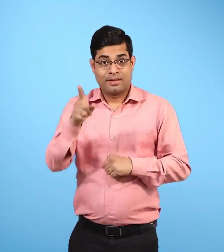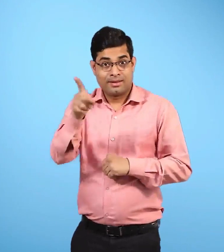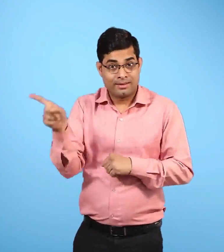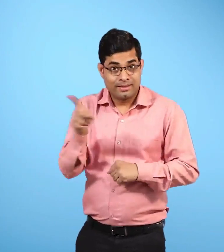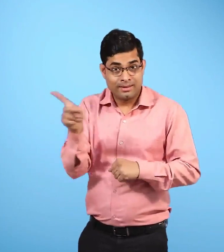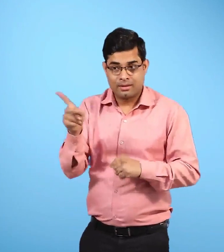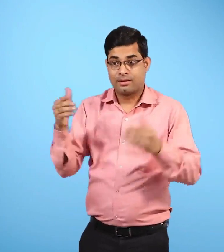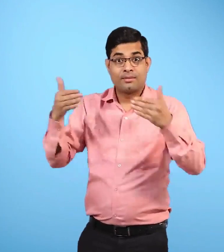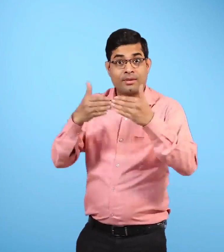When were they to meet?